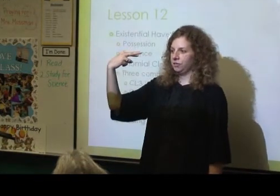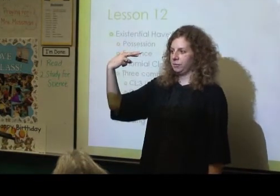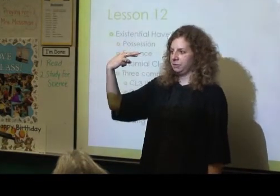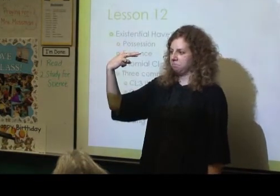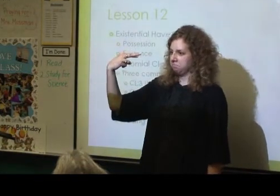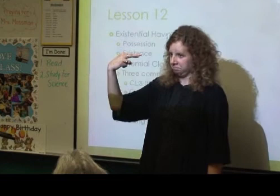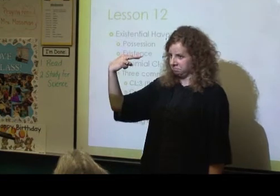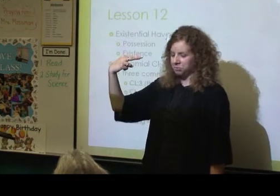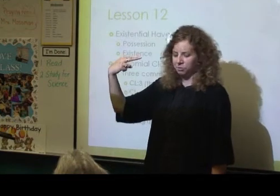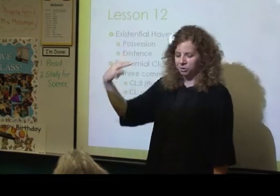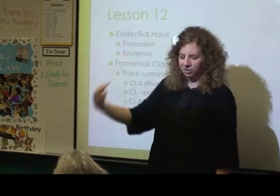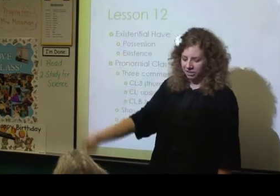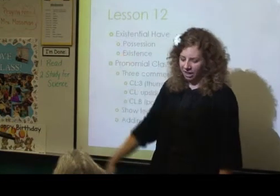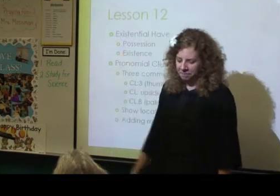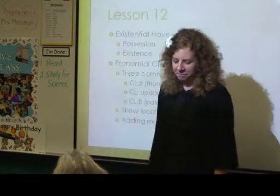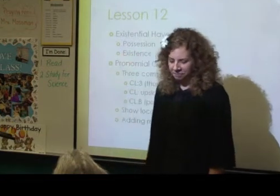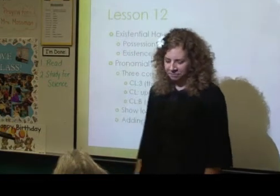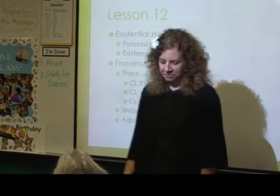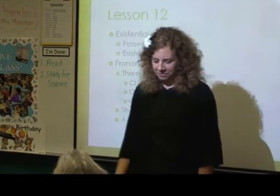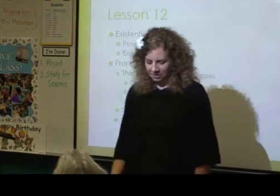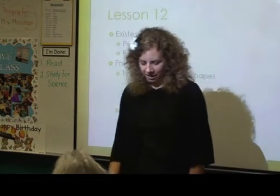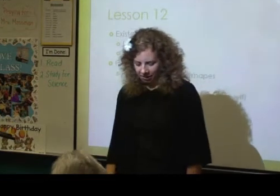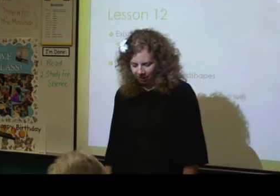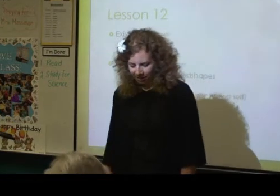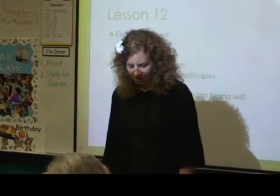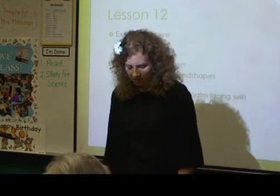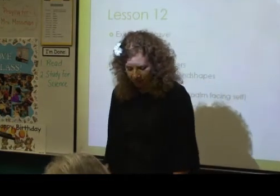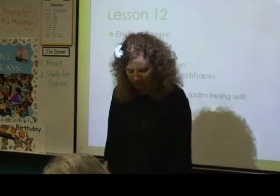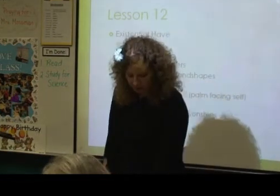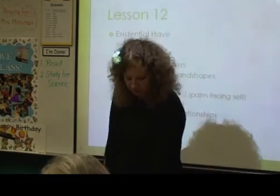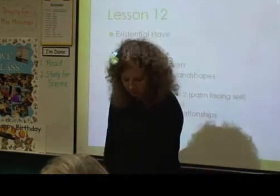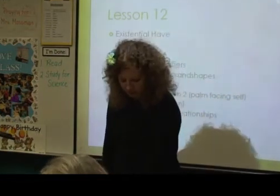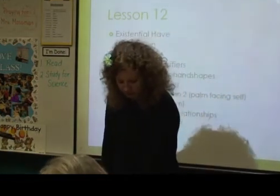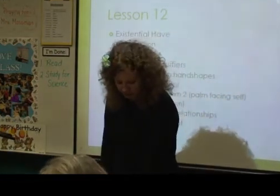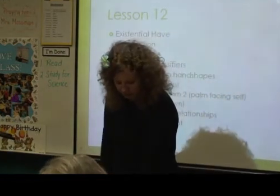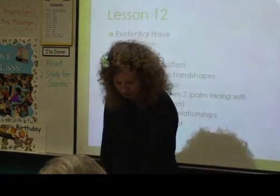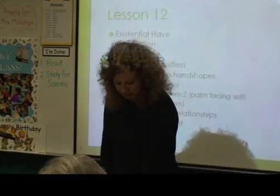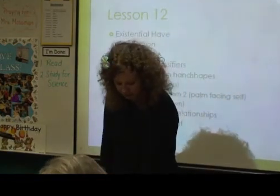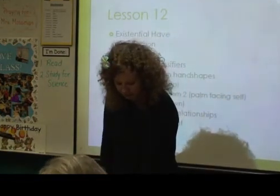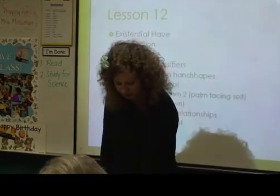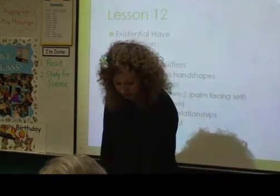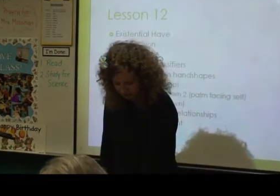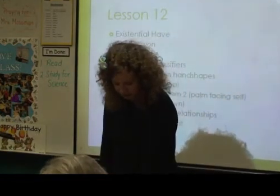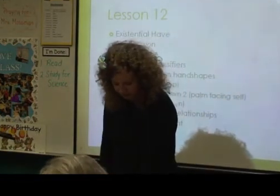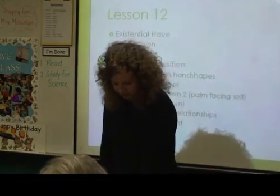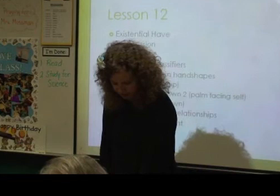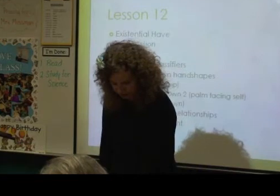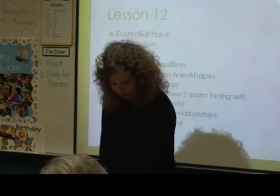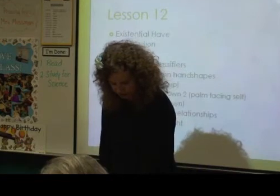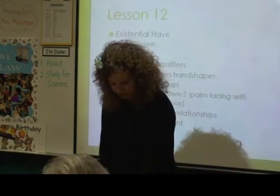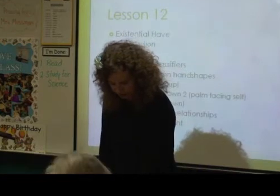at me. So we could do it like that. Okay, this one is